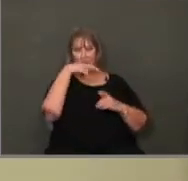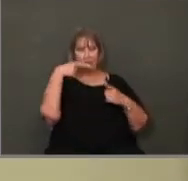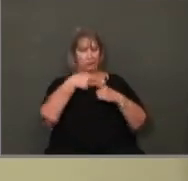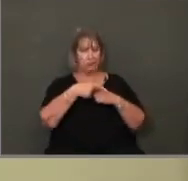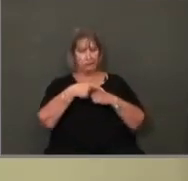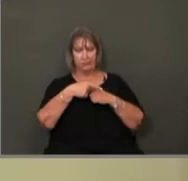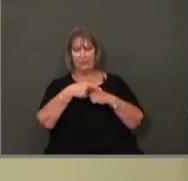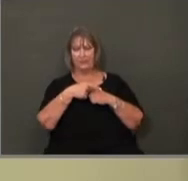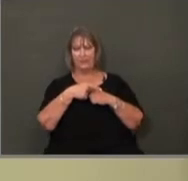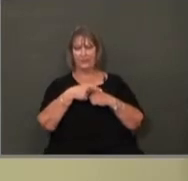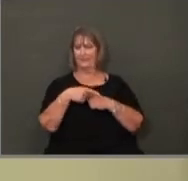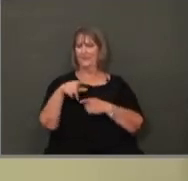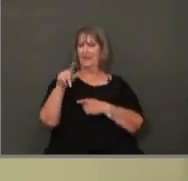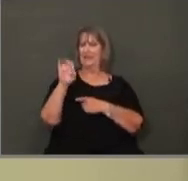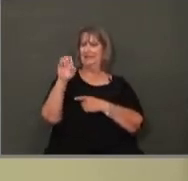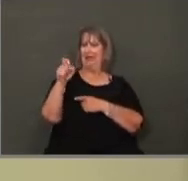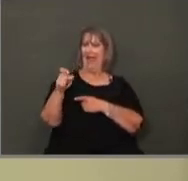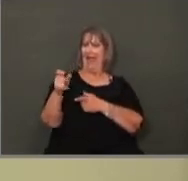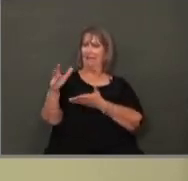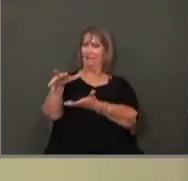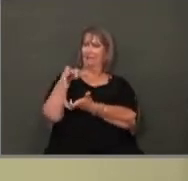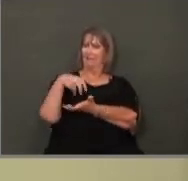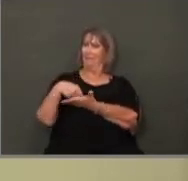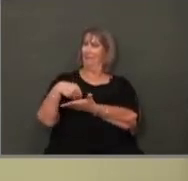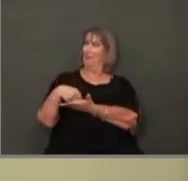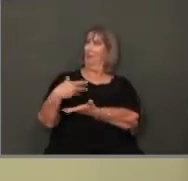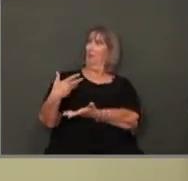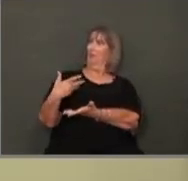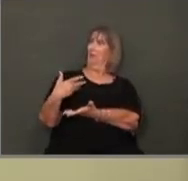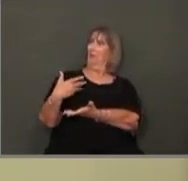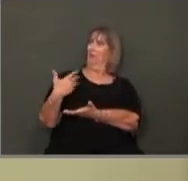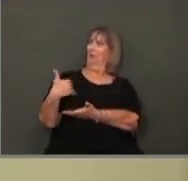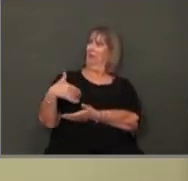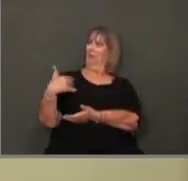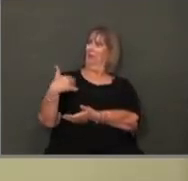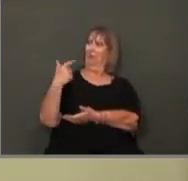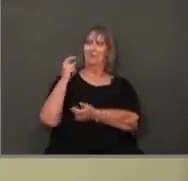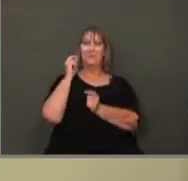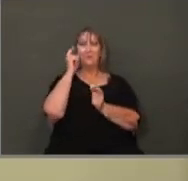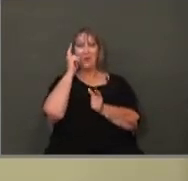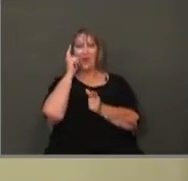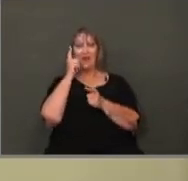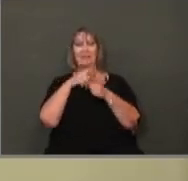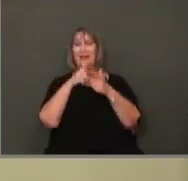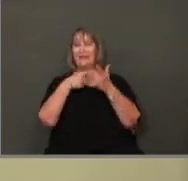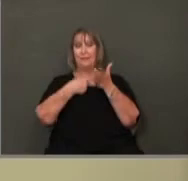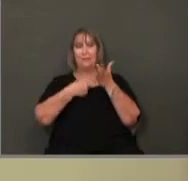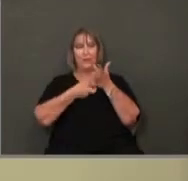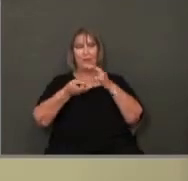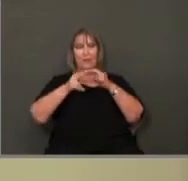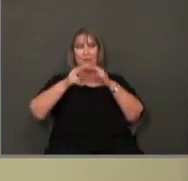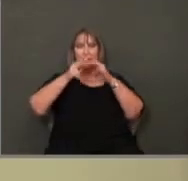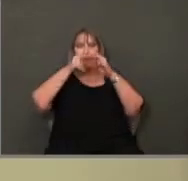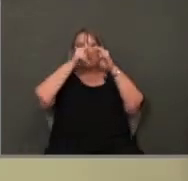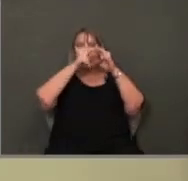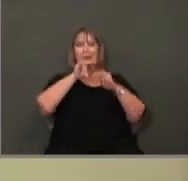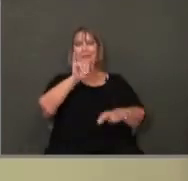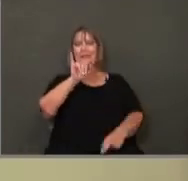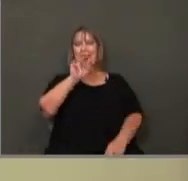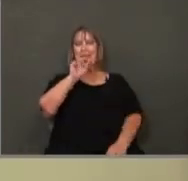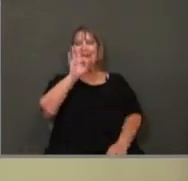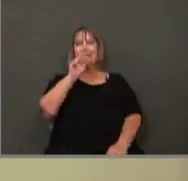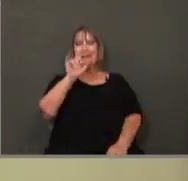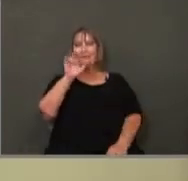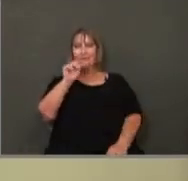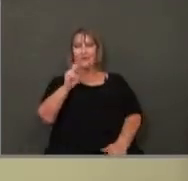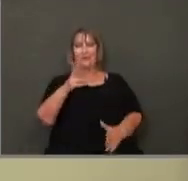having better tax returns than any of us thought we'd get. And then, on top of that, inflation, right? And housing